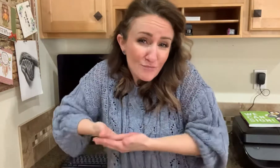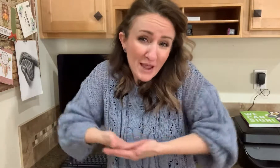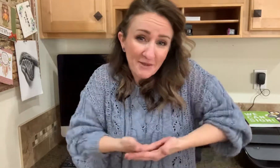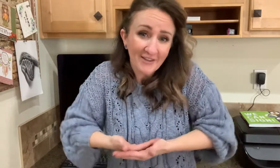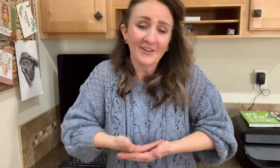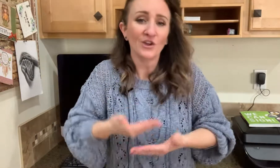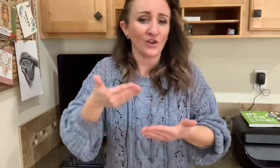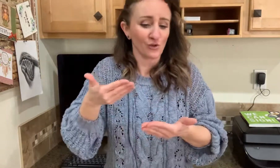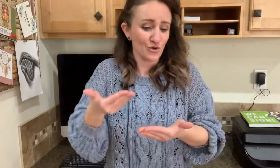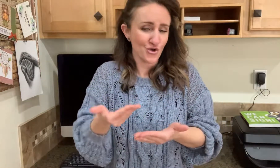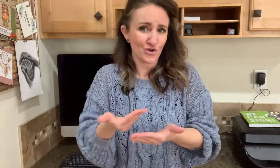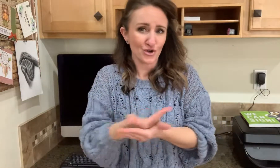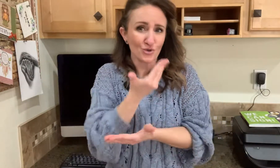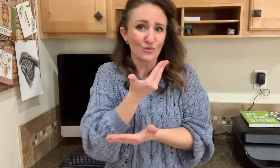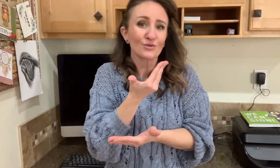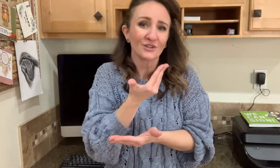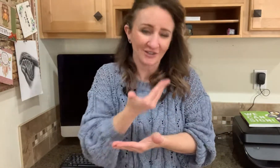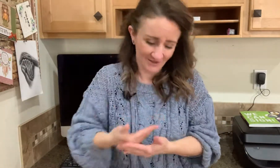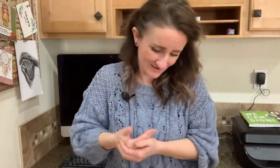baby, new.